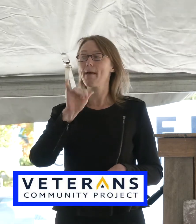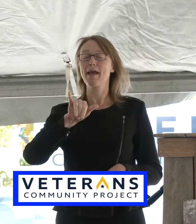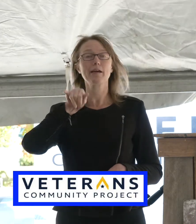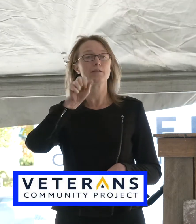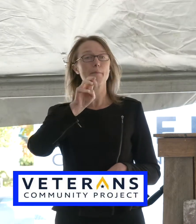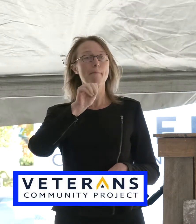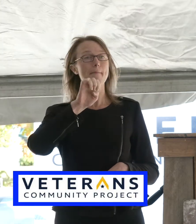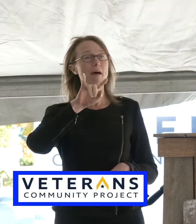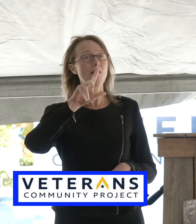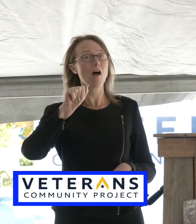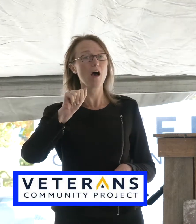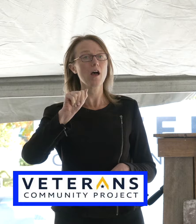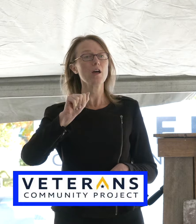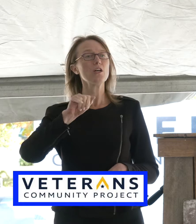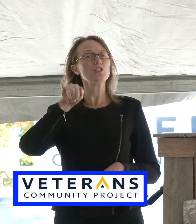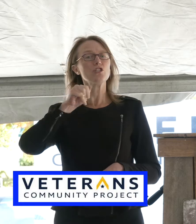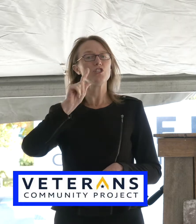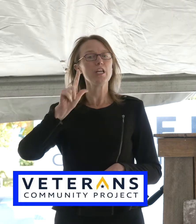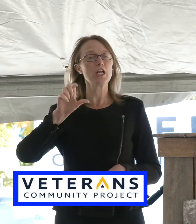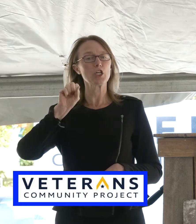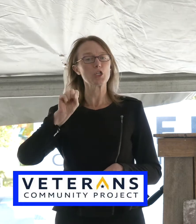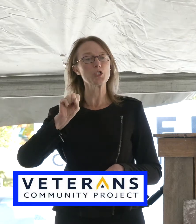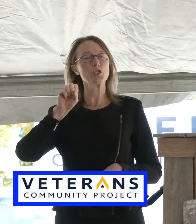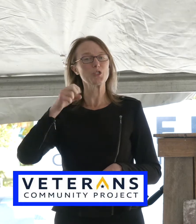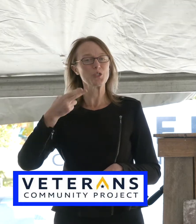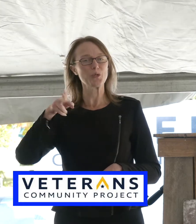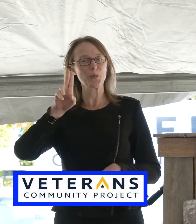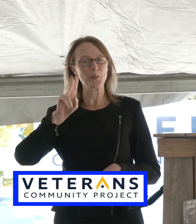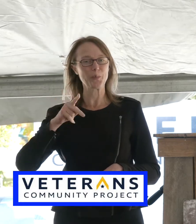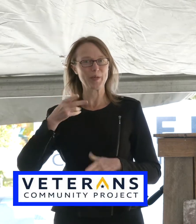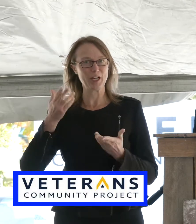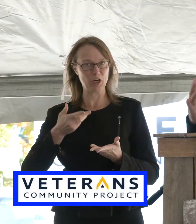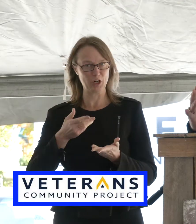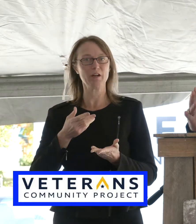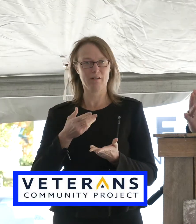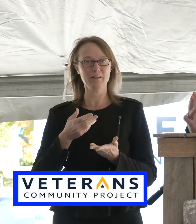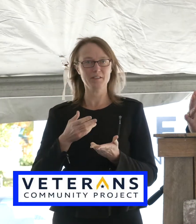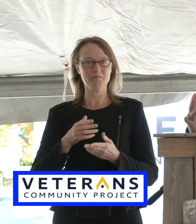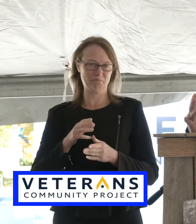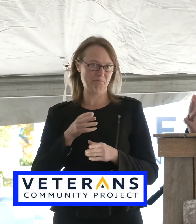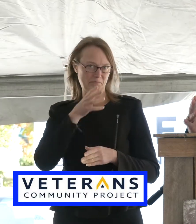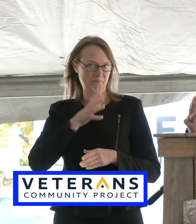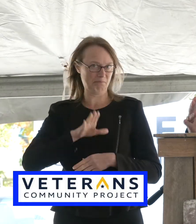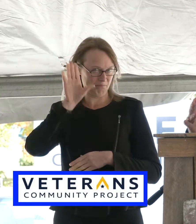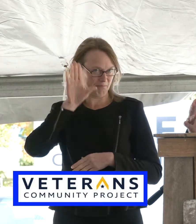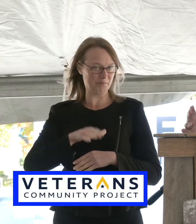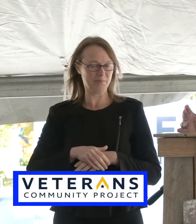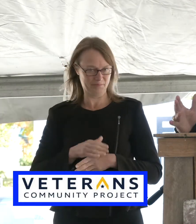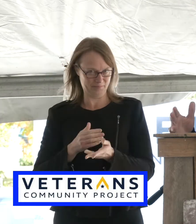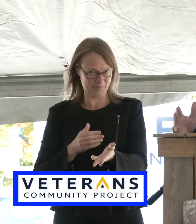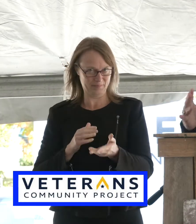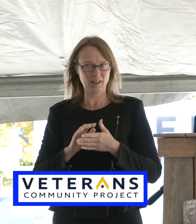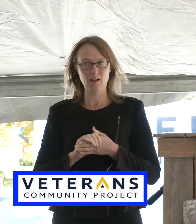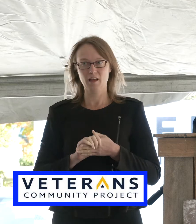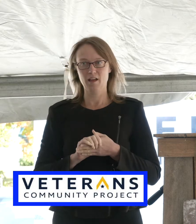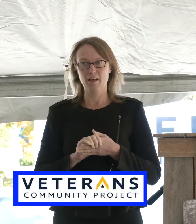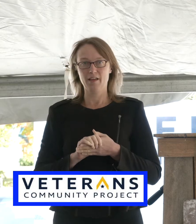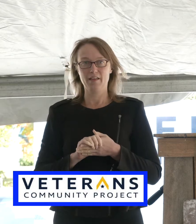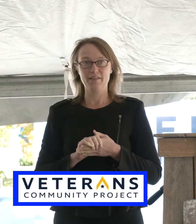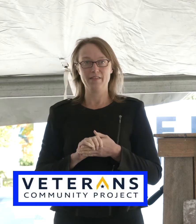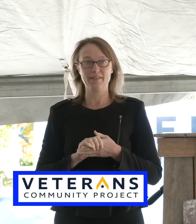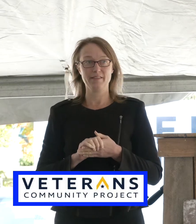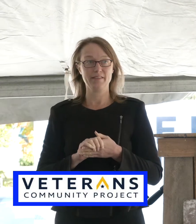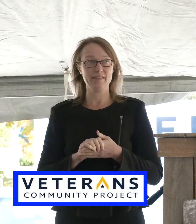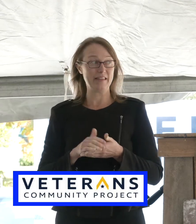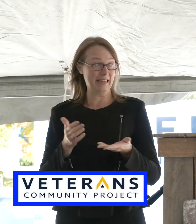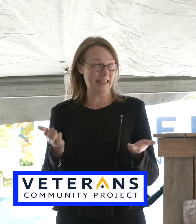here, I think Jill Schupp was here, Jill. But let me tell you, all these things wouldn't have happened if they hadn't exposed me to